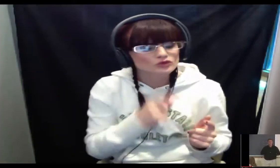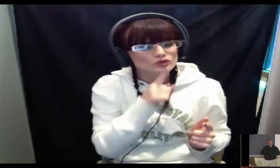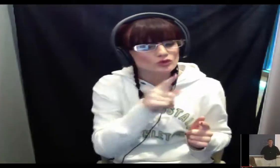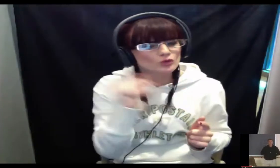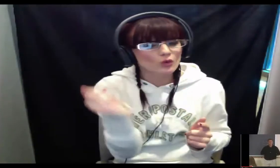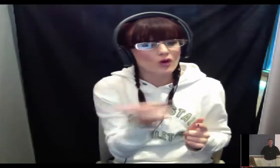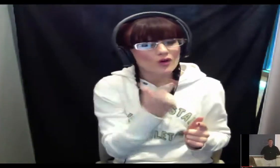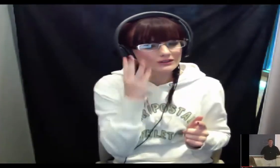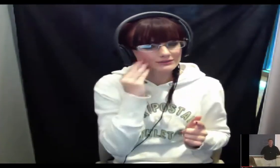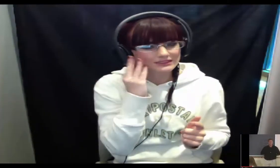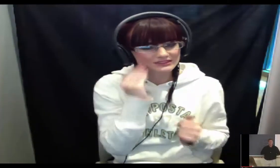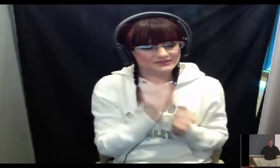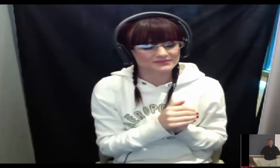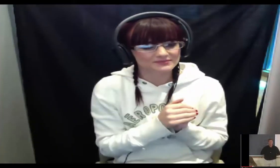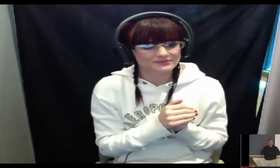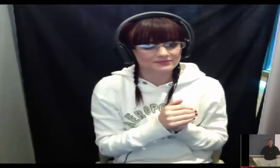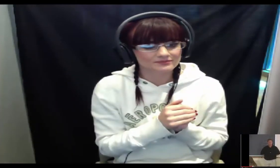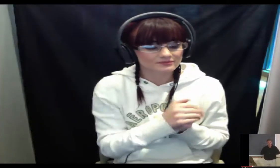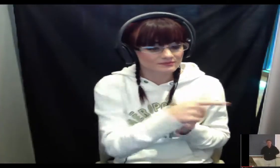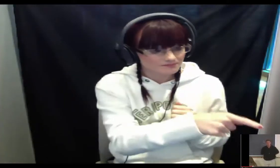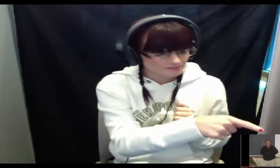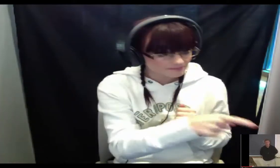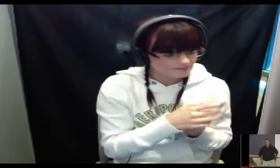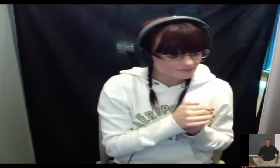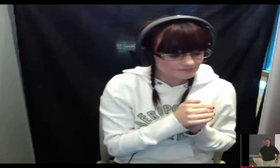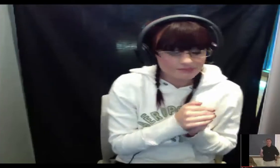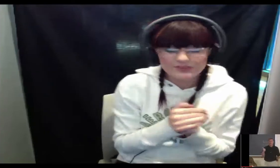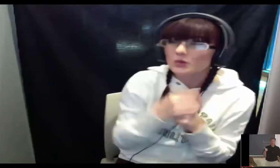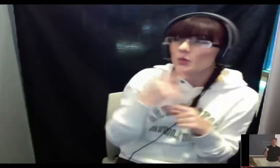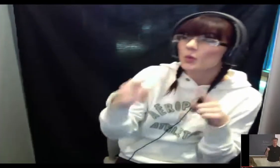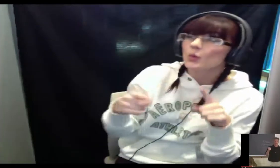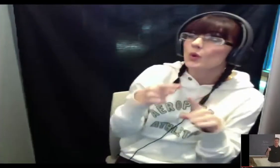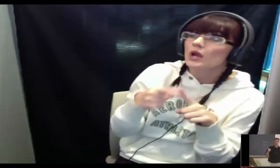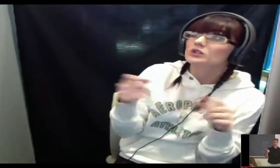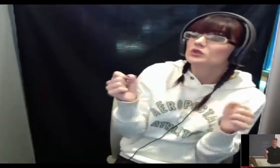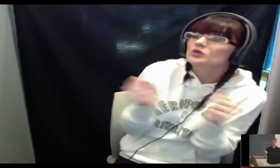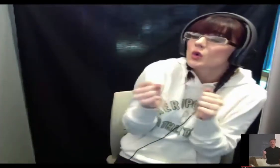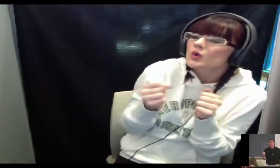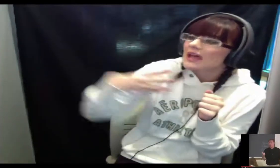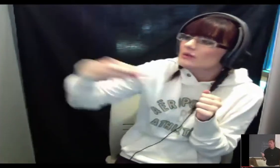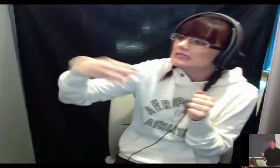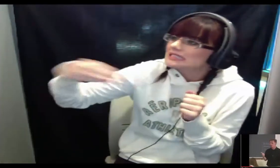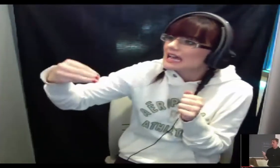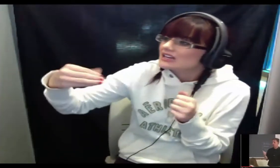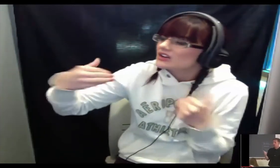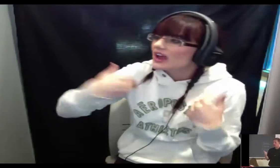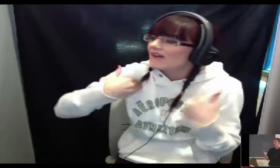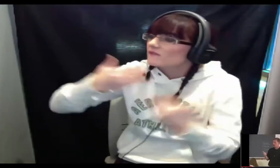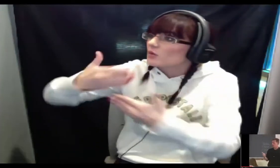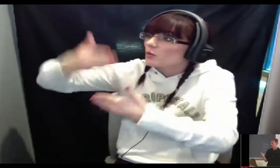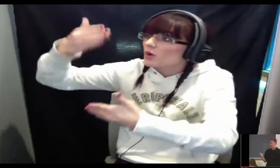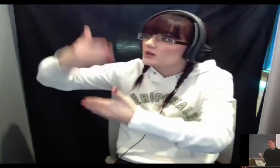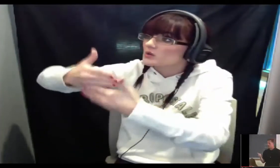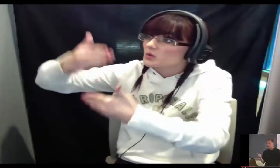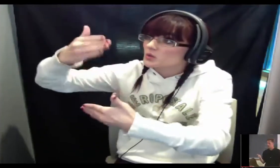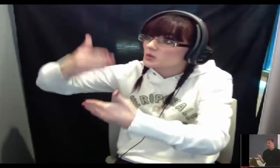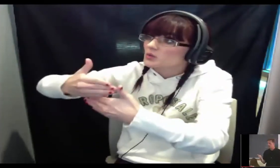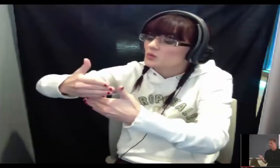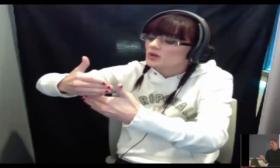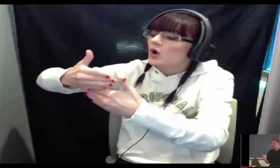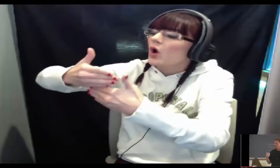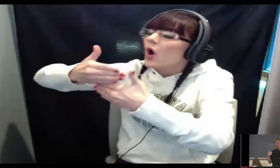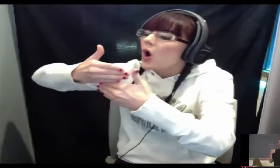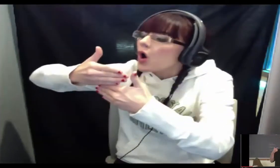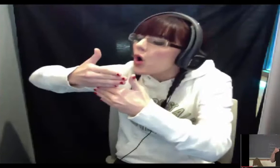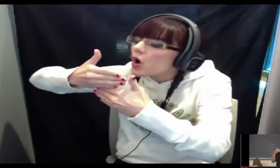it's cold outside and you breathe on the window glass. Okay, that's one. It's cold outside. You go up to a window itself and you breathe